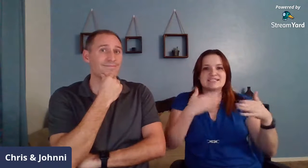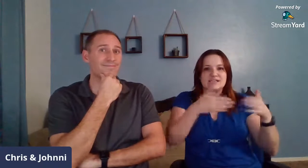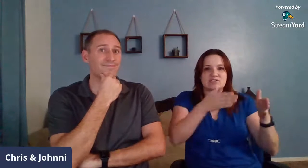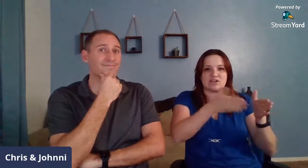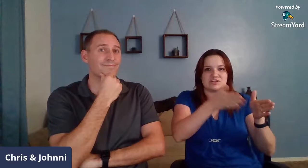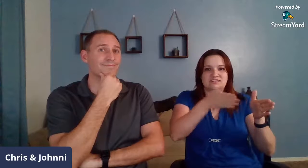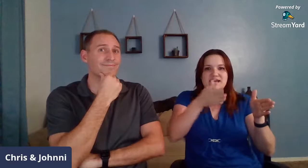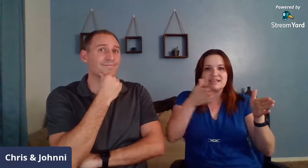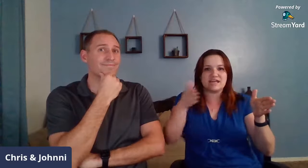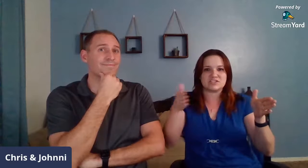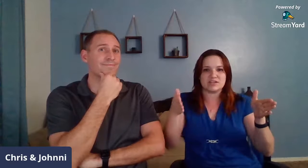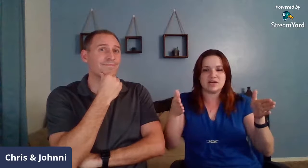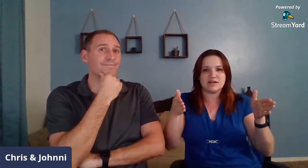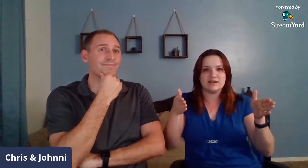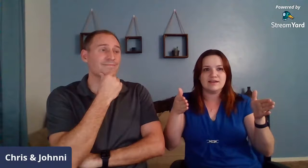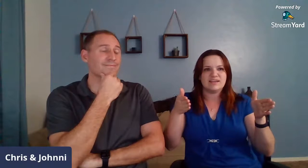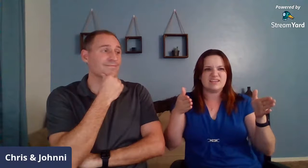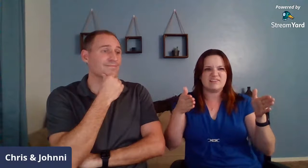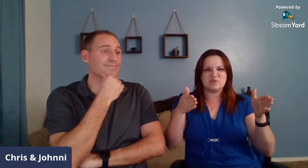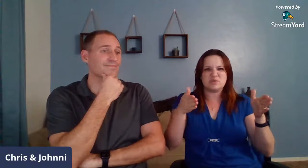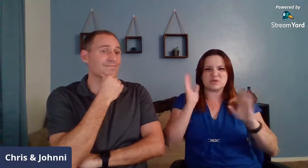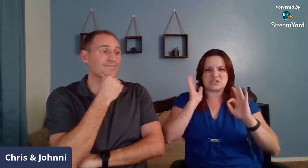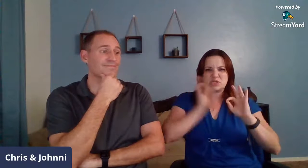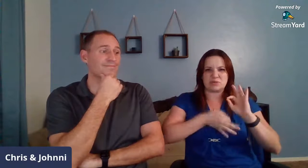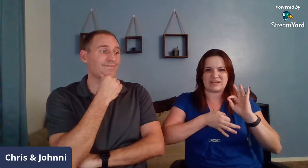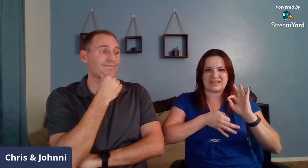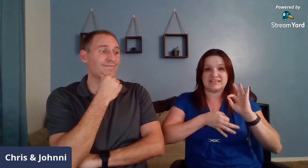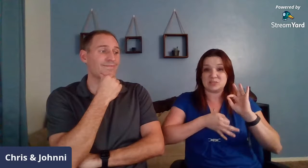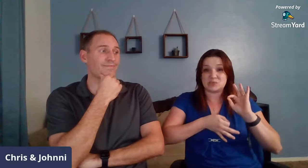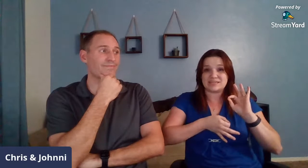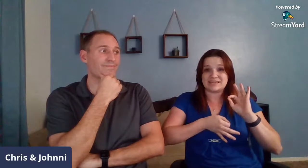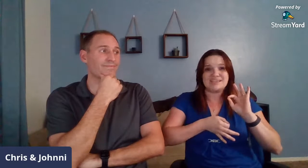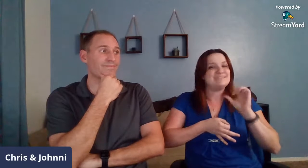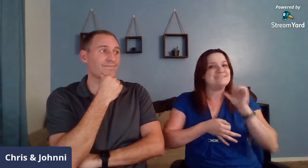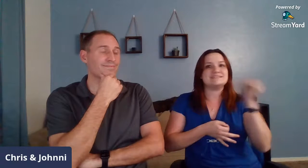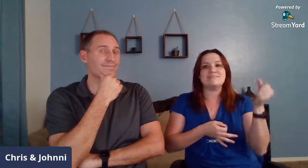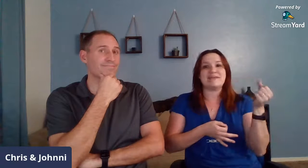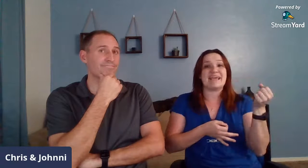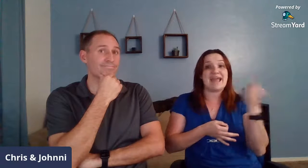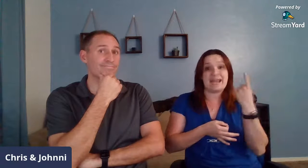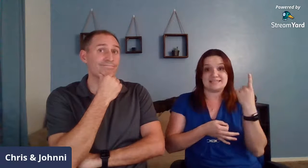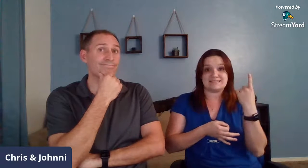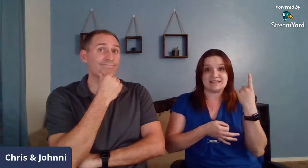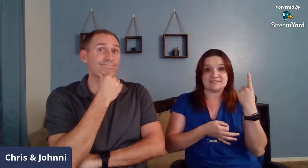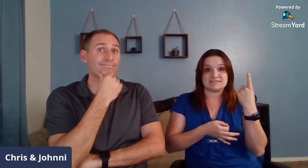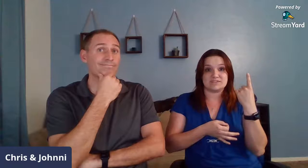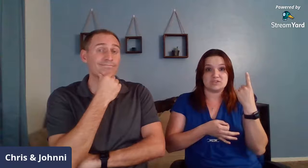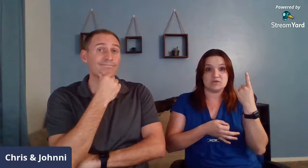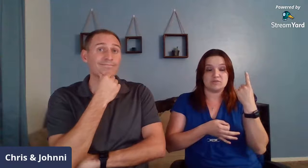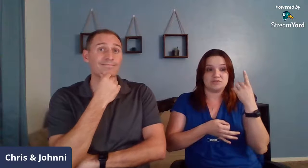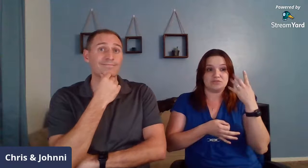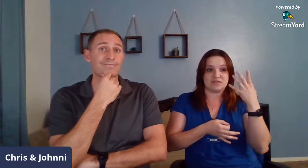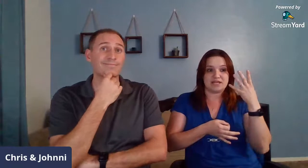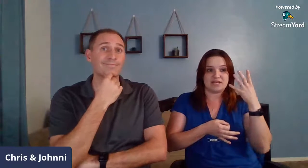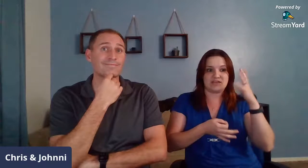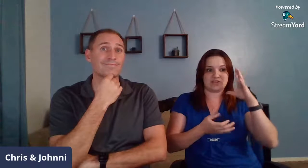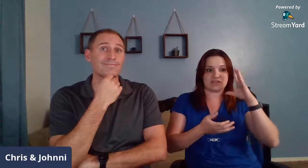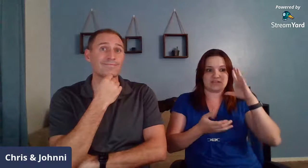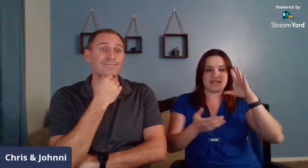that are said in that song that if you were to interpret it literally, doesn't make any sense. So when you